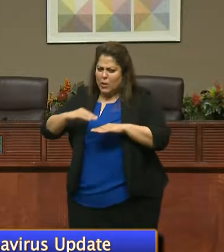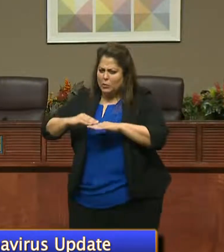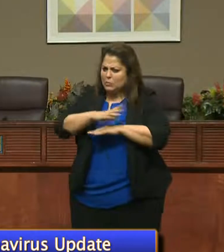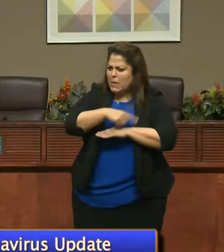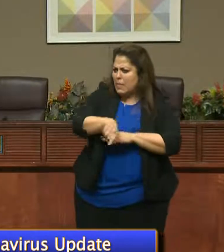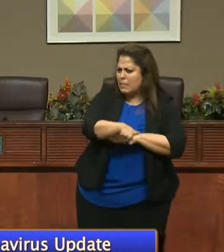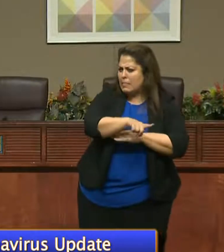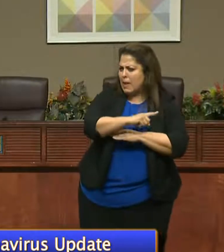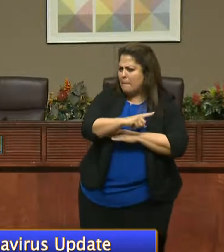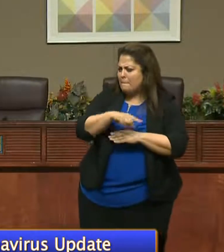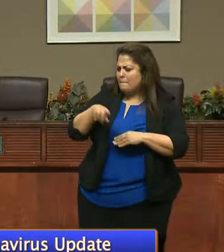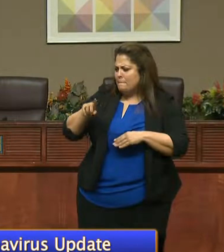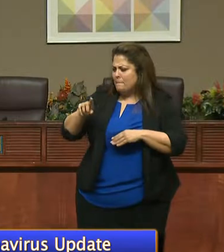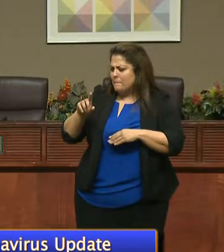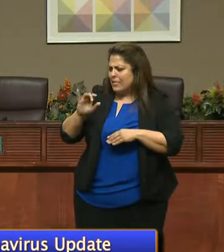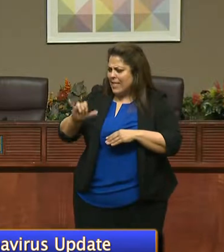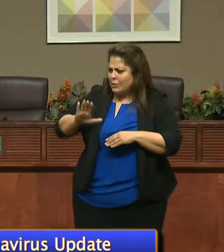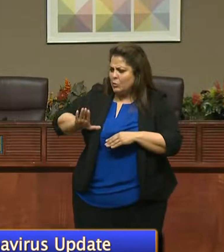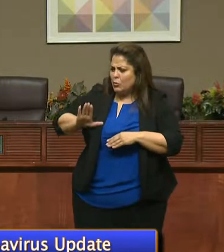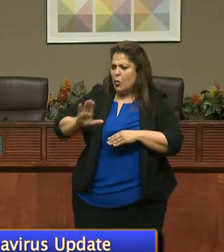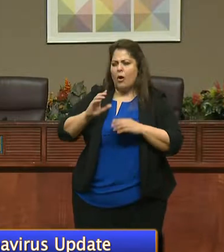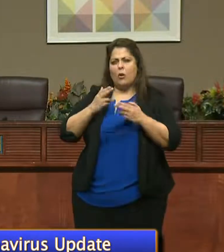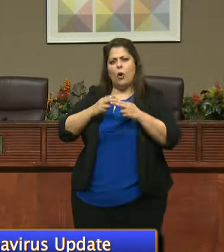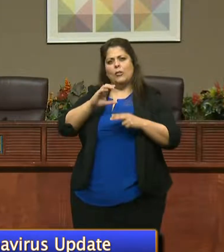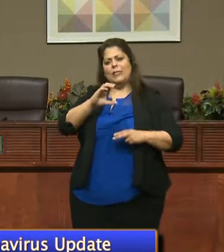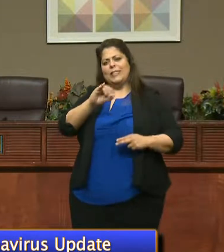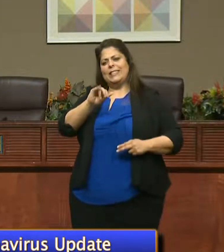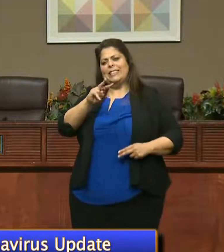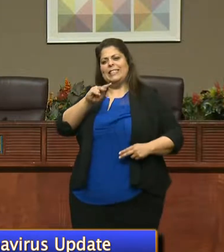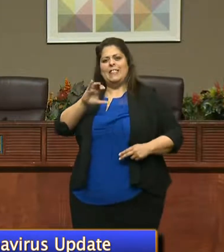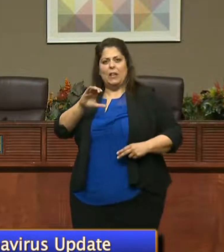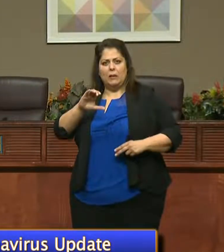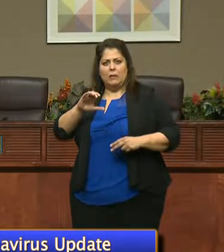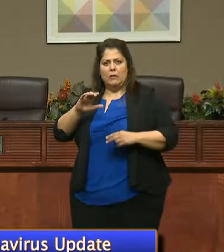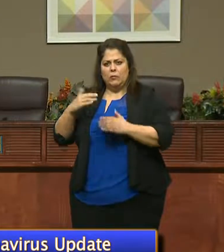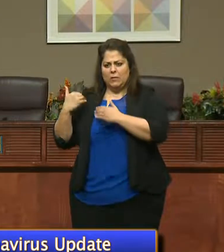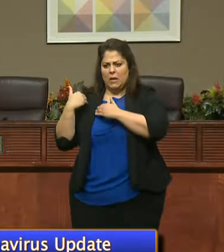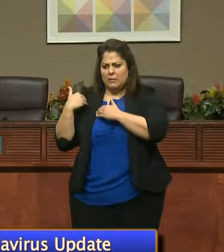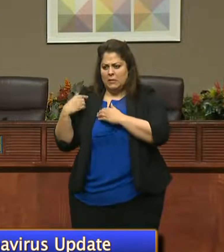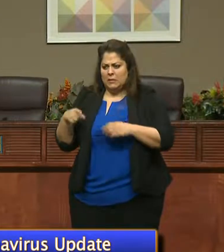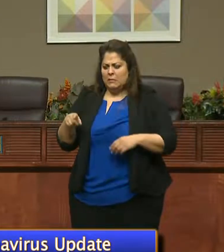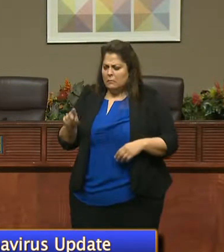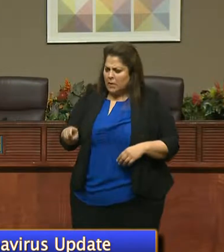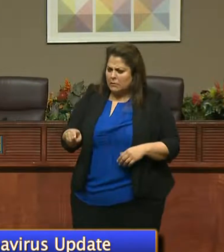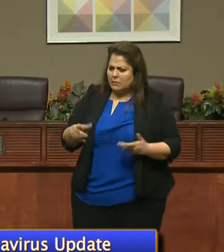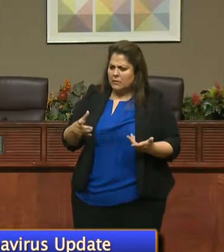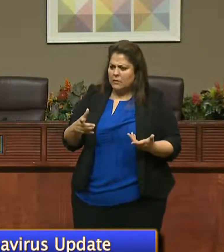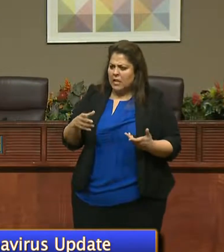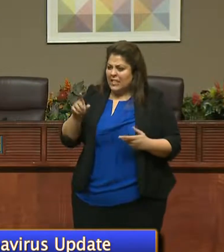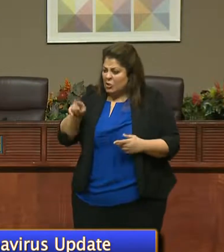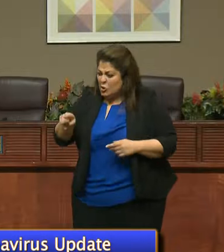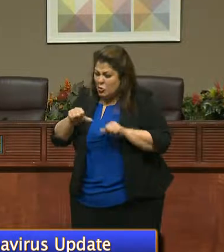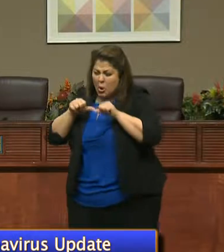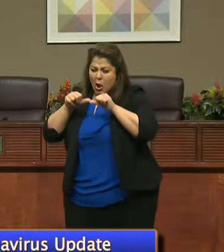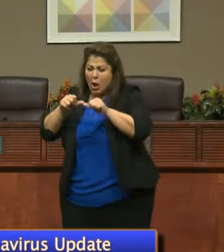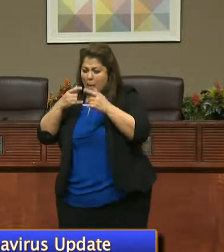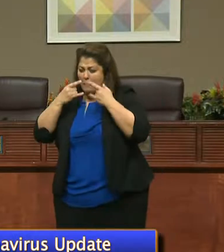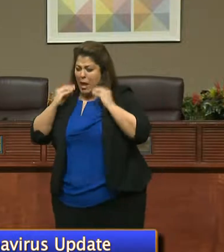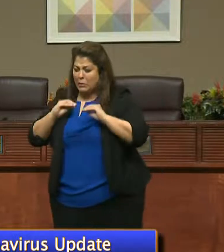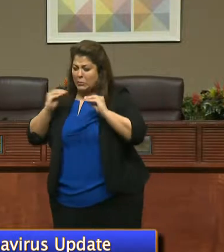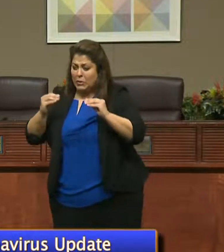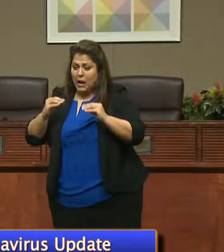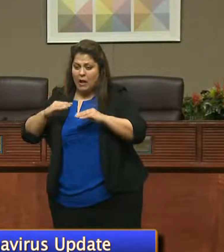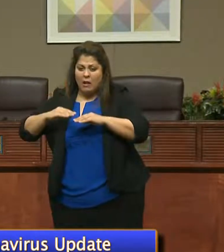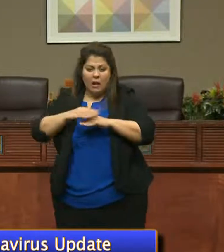and you don't cause our small businesses that have just opened to have to close down again. So I'm calling on all of